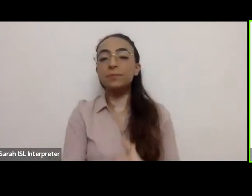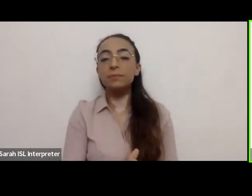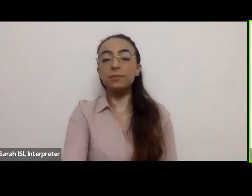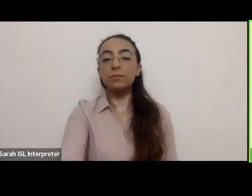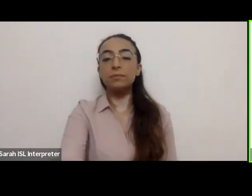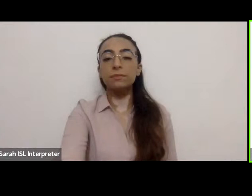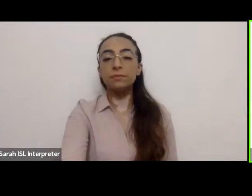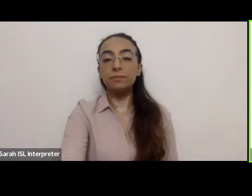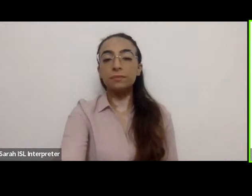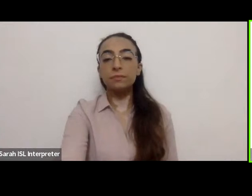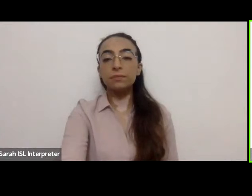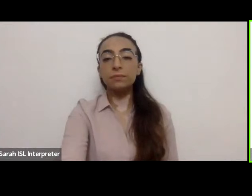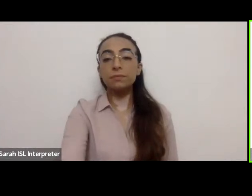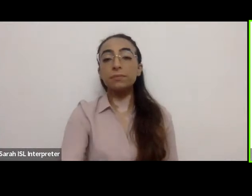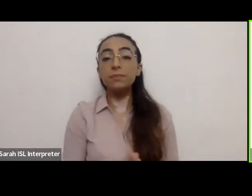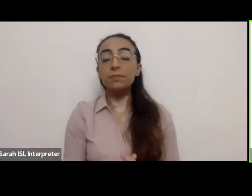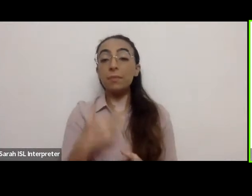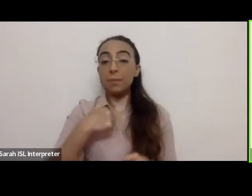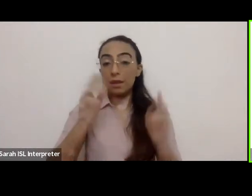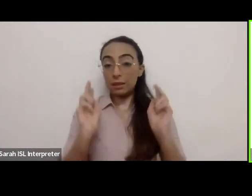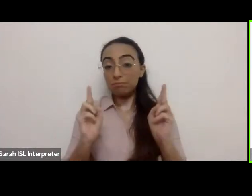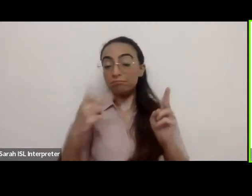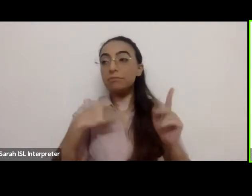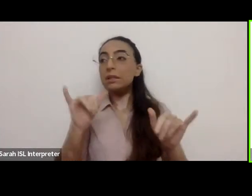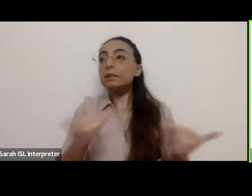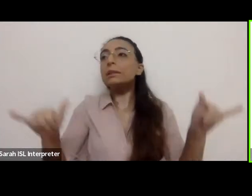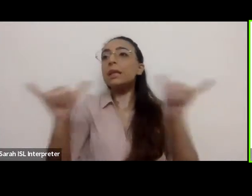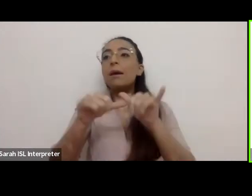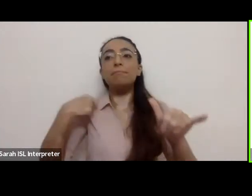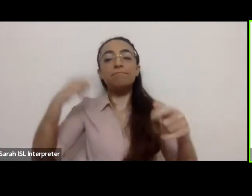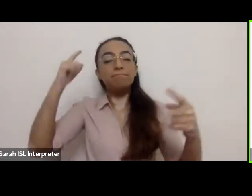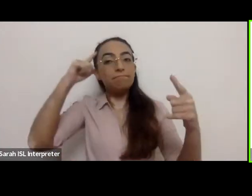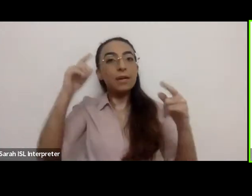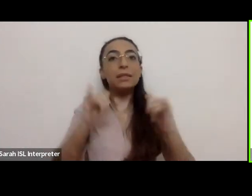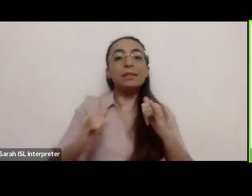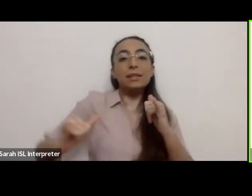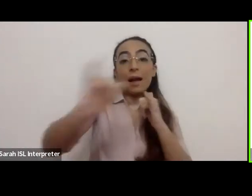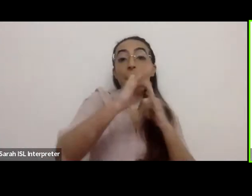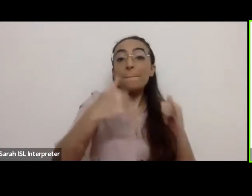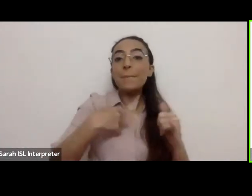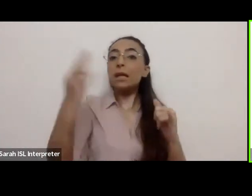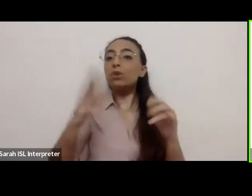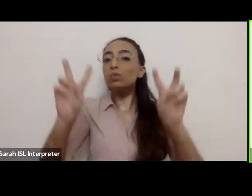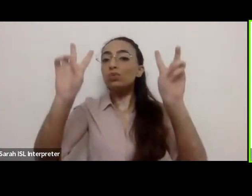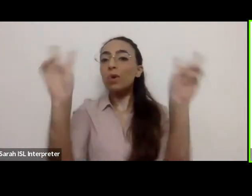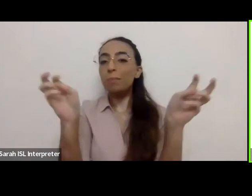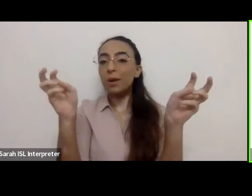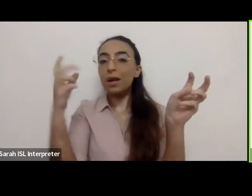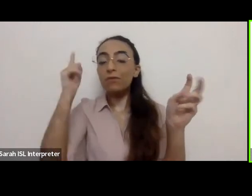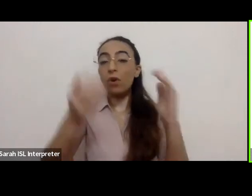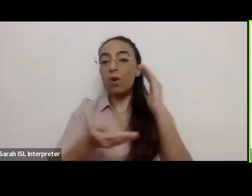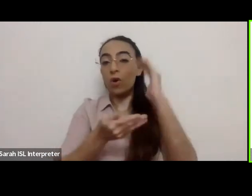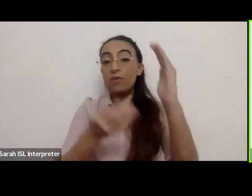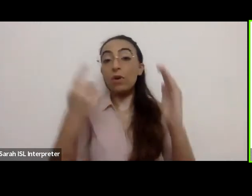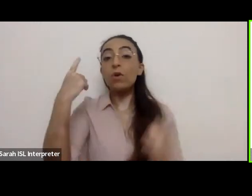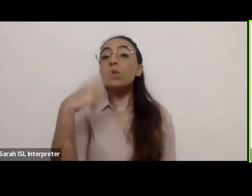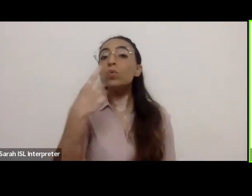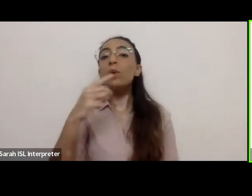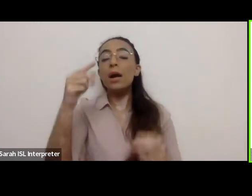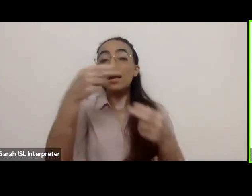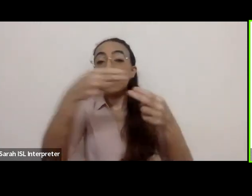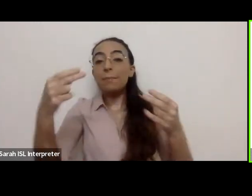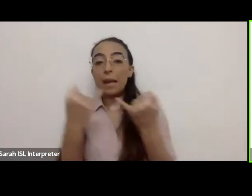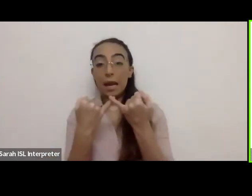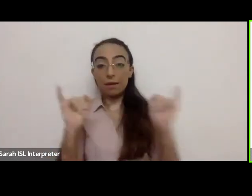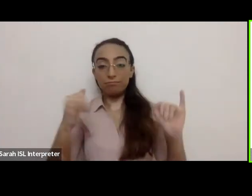In keeping with this line of thought, we have also introduced a new category this year, entrepreneurs with